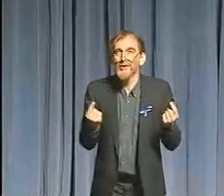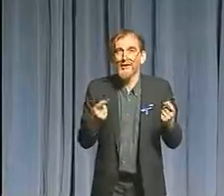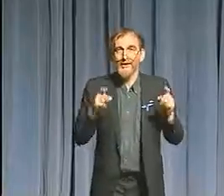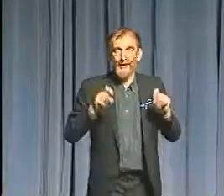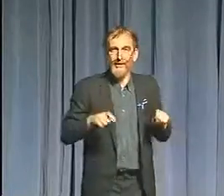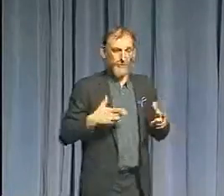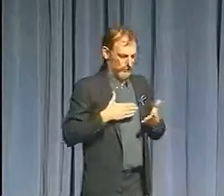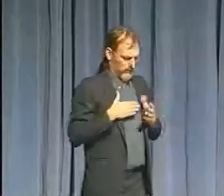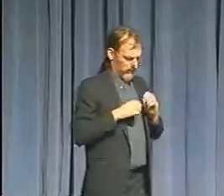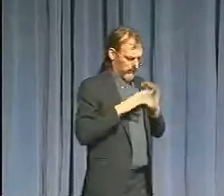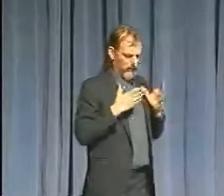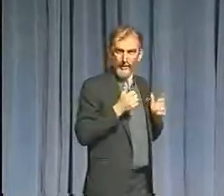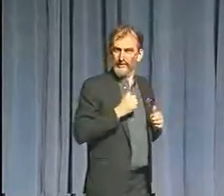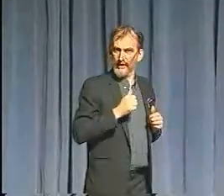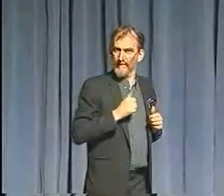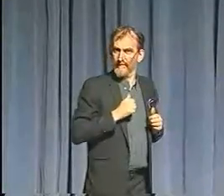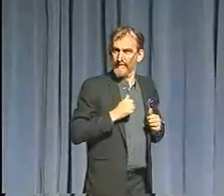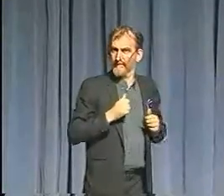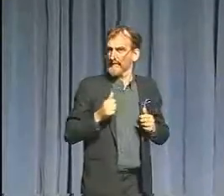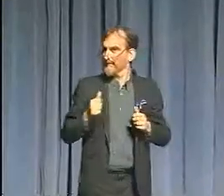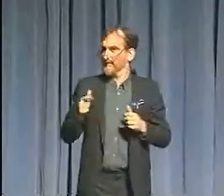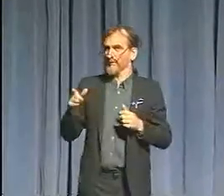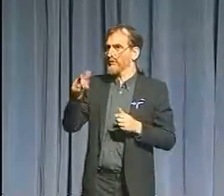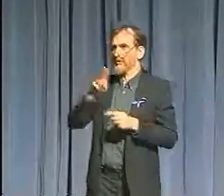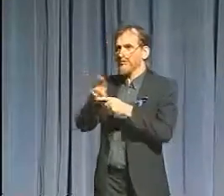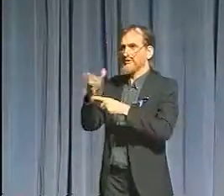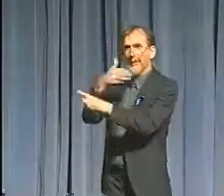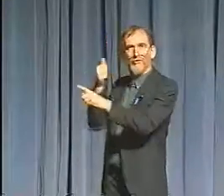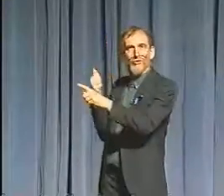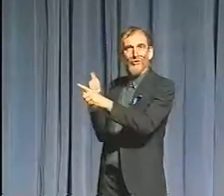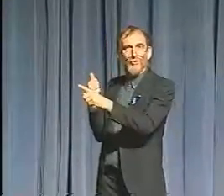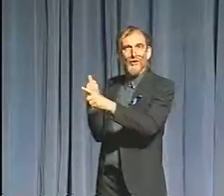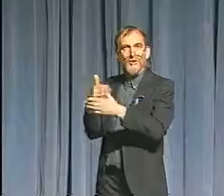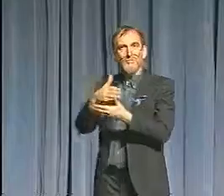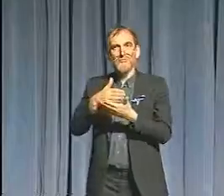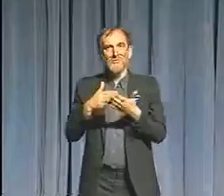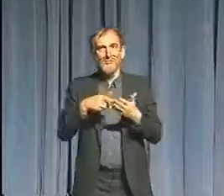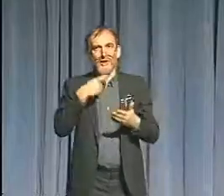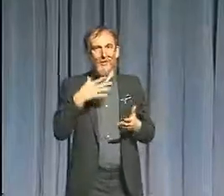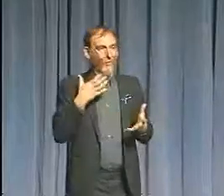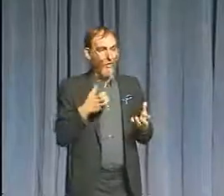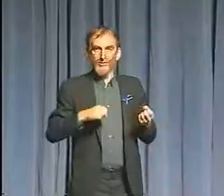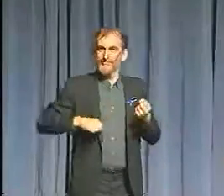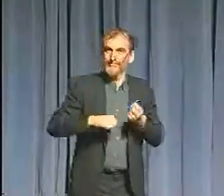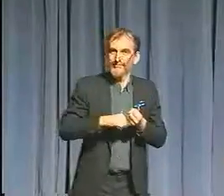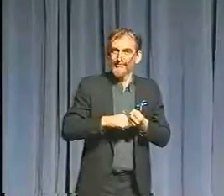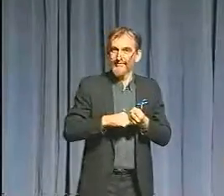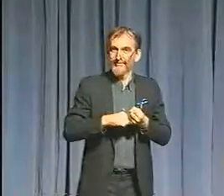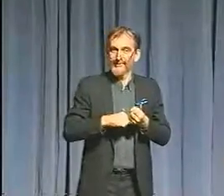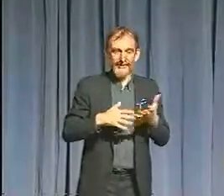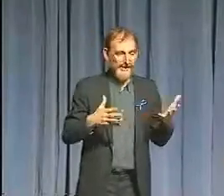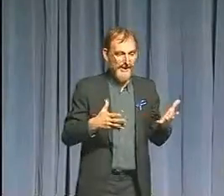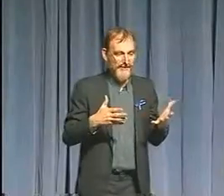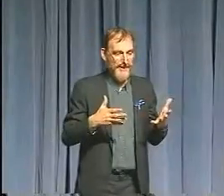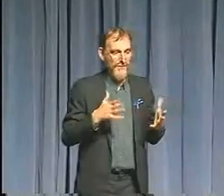We need to include our hearing allies. And what I mean by that is that there are hearing people in